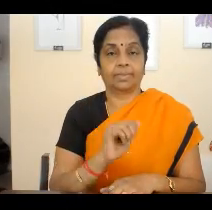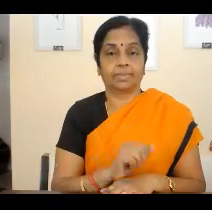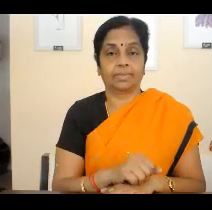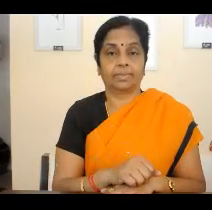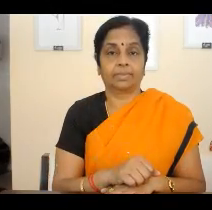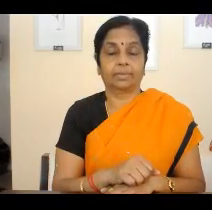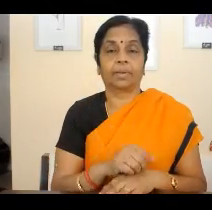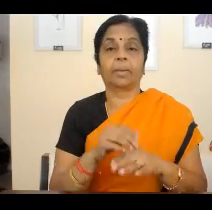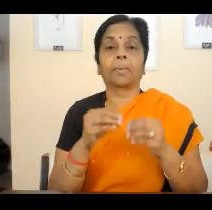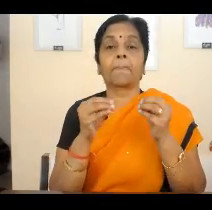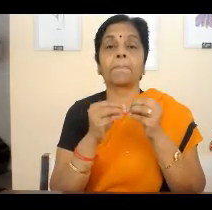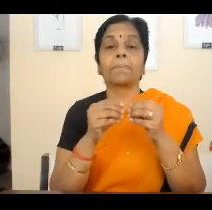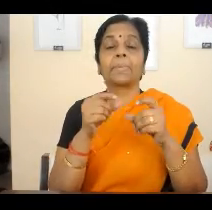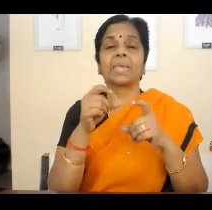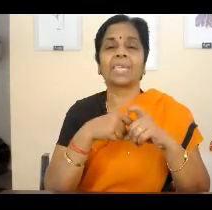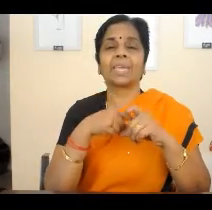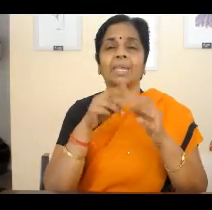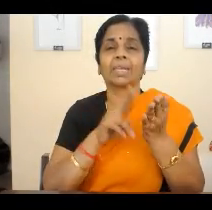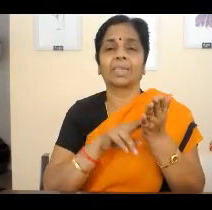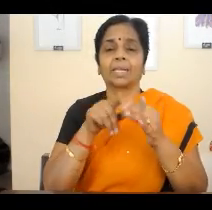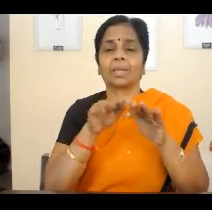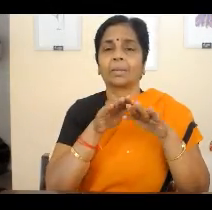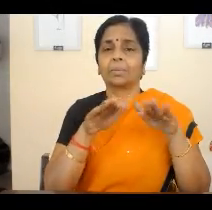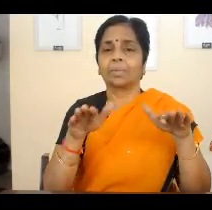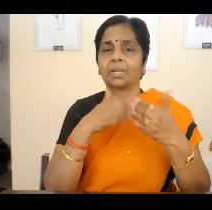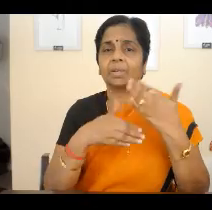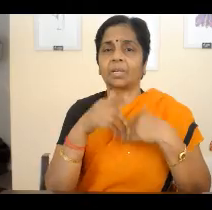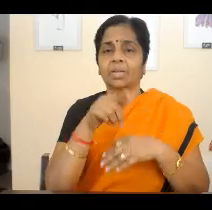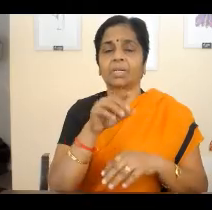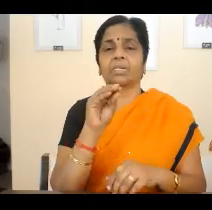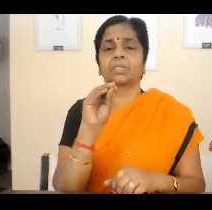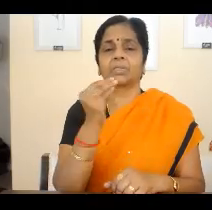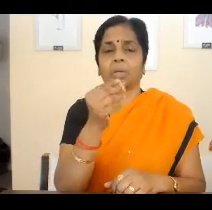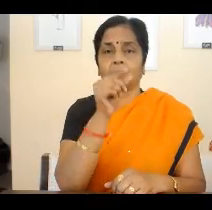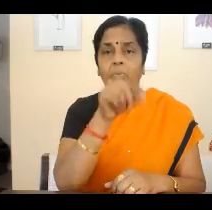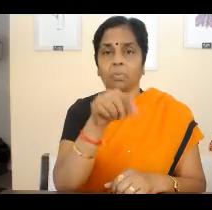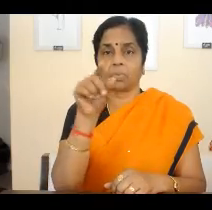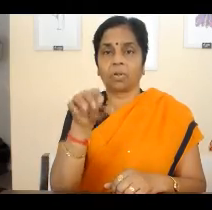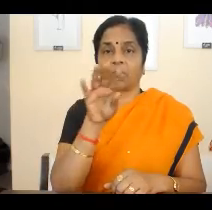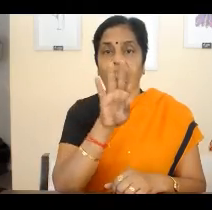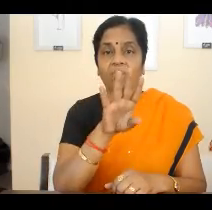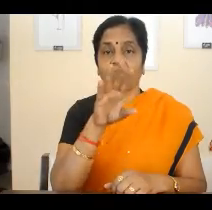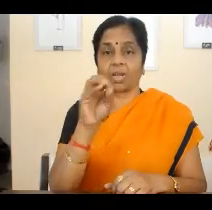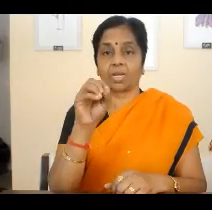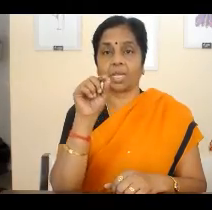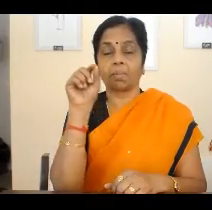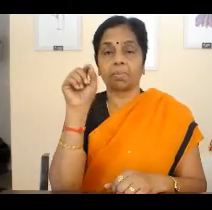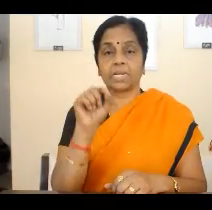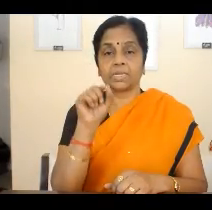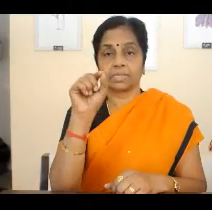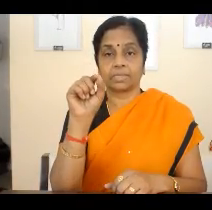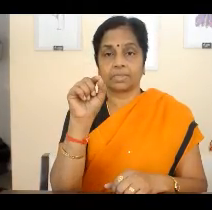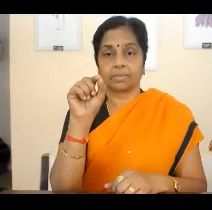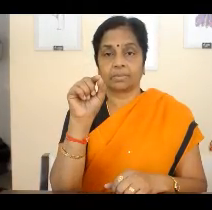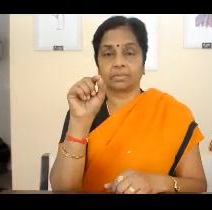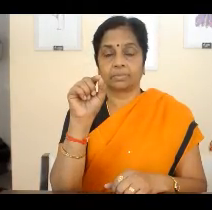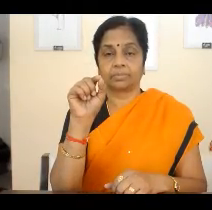disabilities. Benchmark disabilities is someone with more than 40% of a